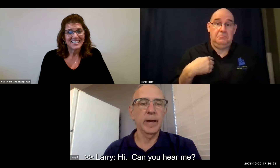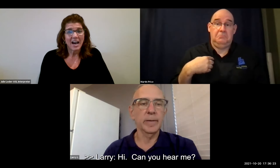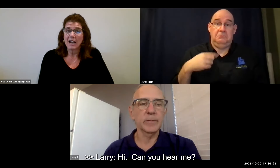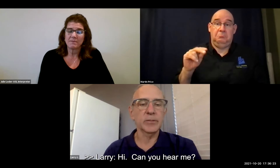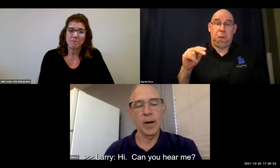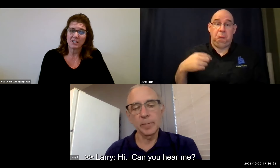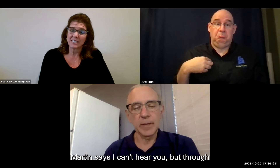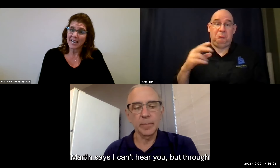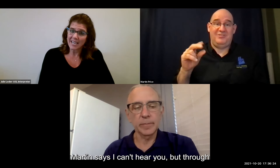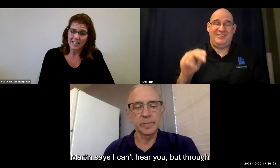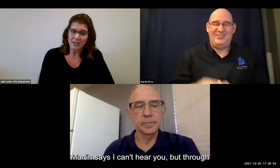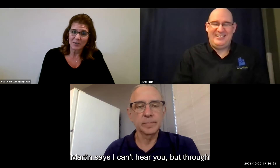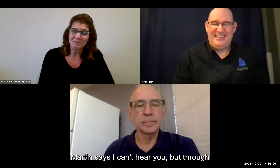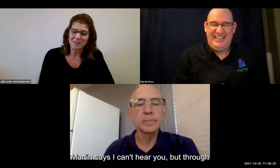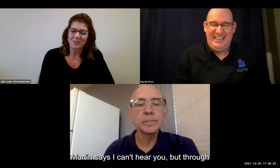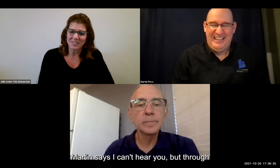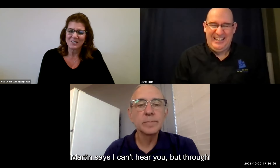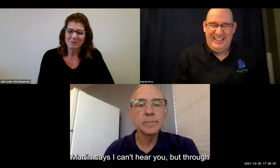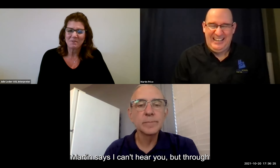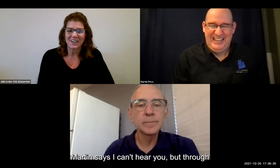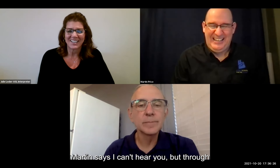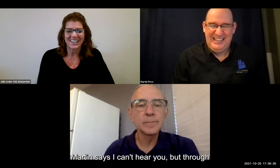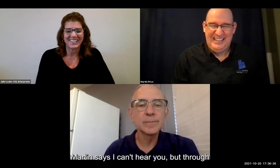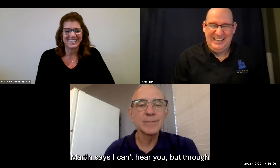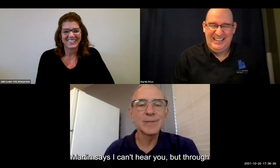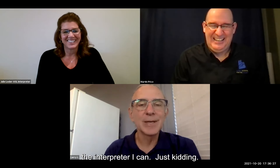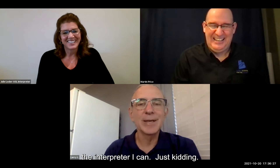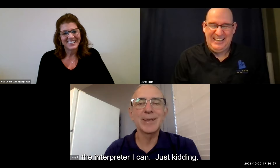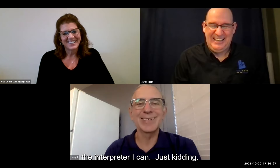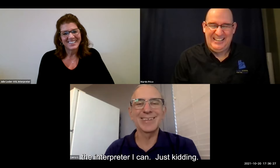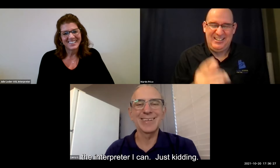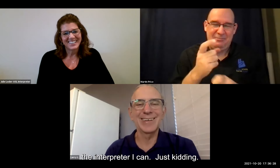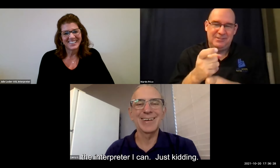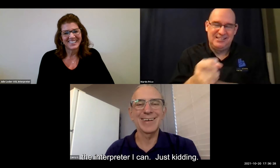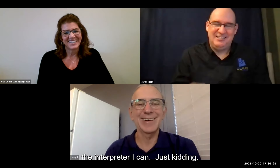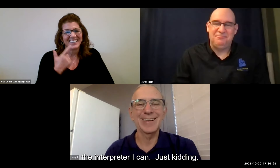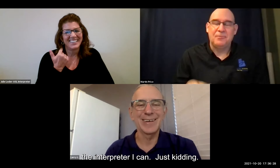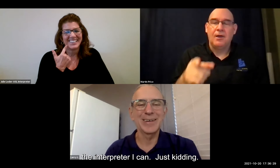Yes. Martin says, I can't hear you, but through the interpreter, I can.